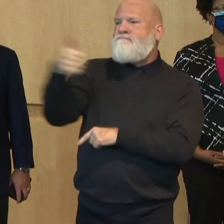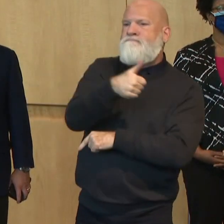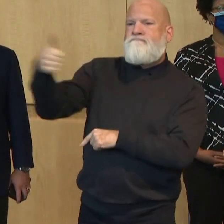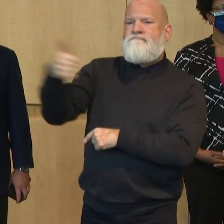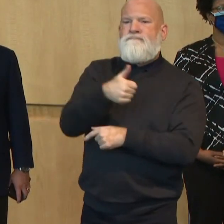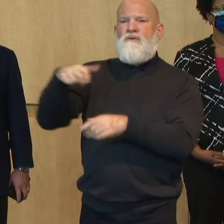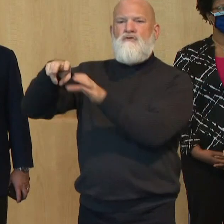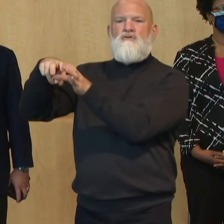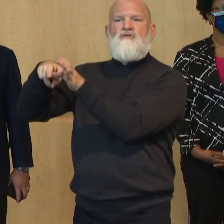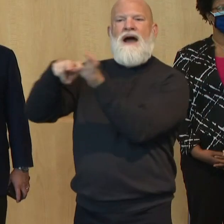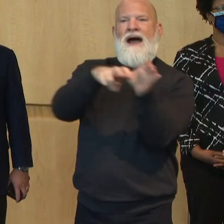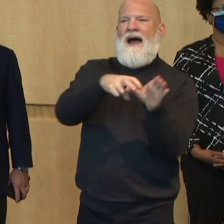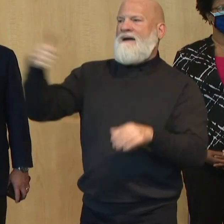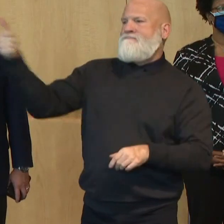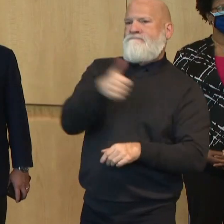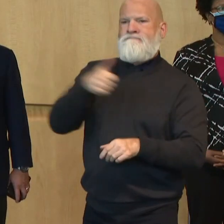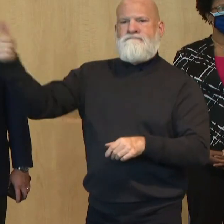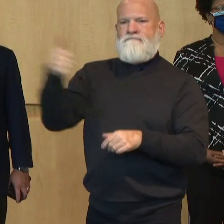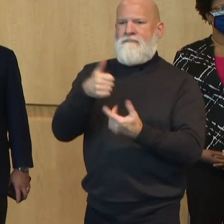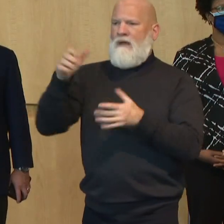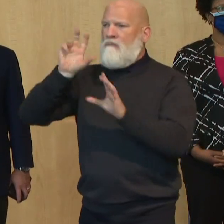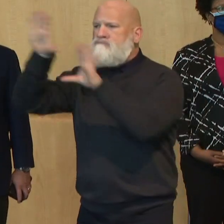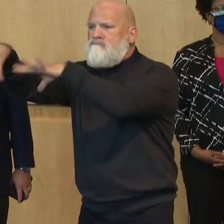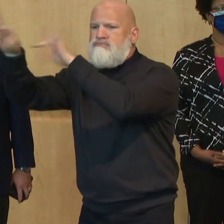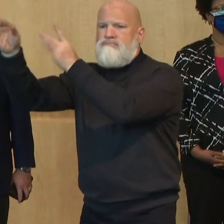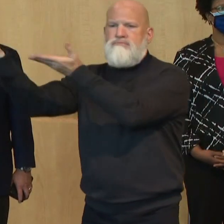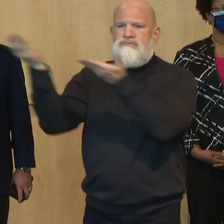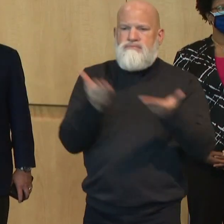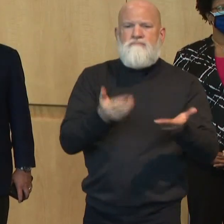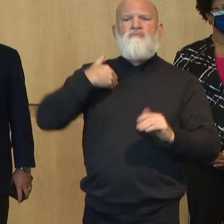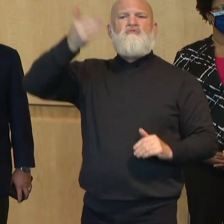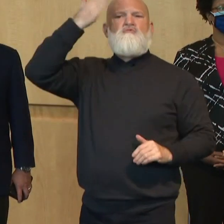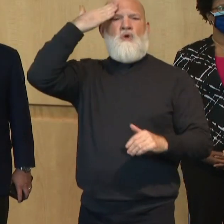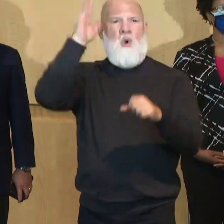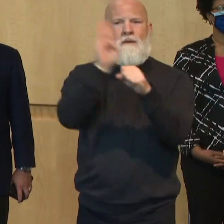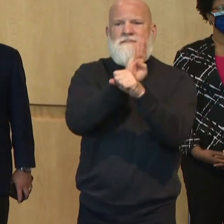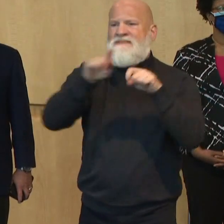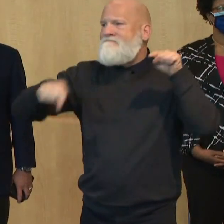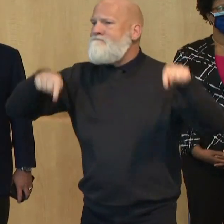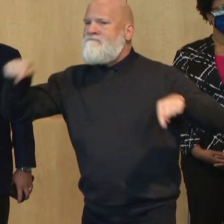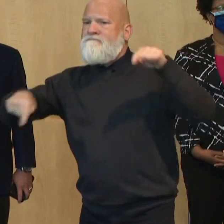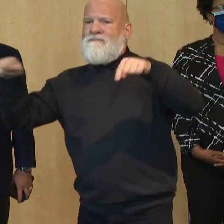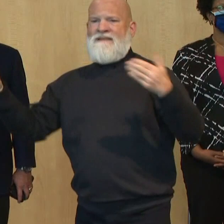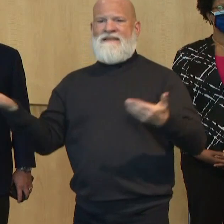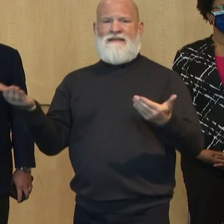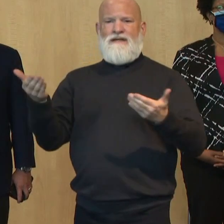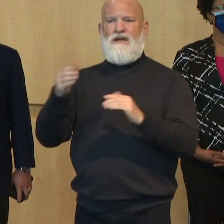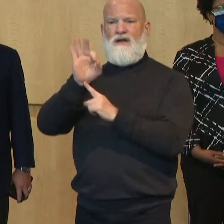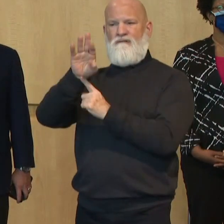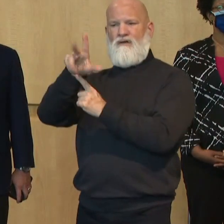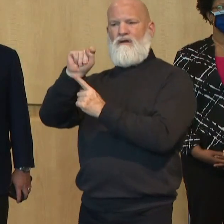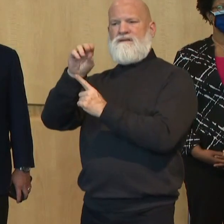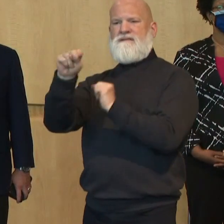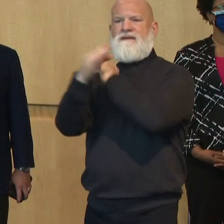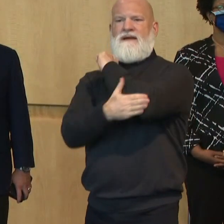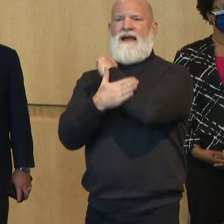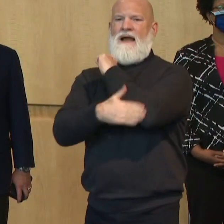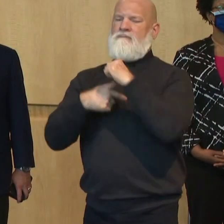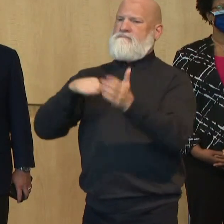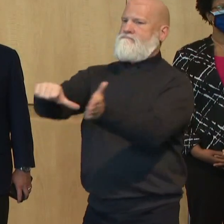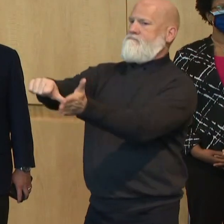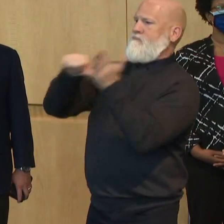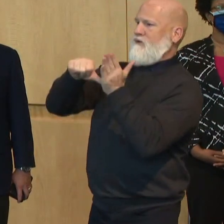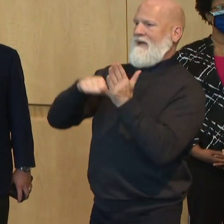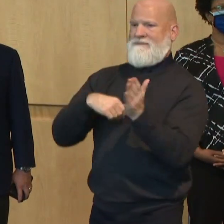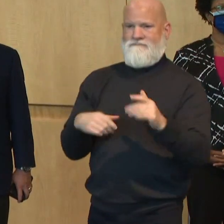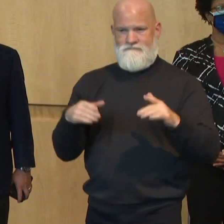know Dick Anderson is busy running every day here in Fulton County. So it was great to see the process. As you can imagine, I think today